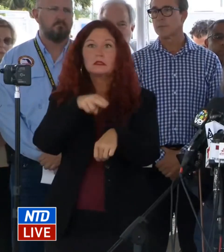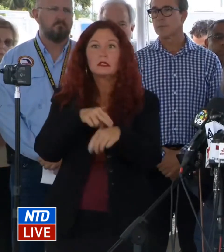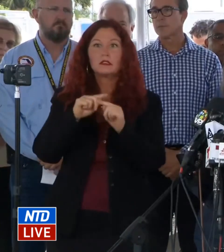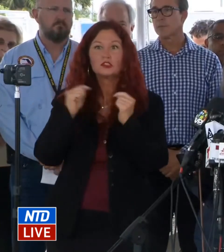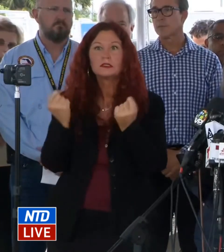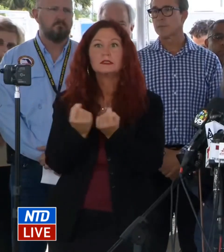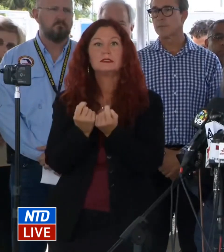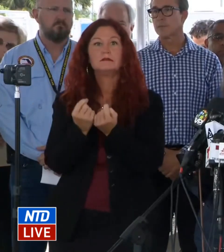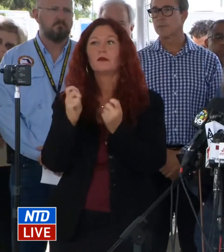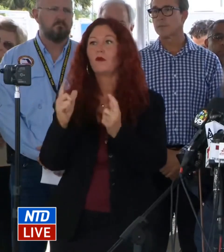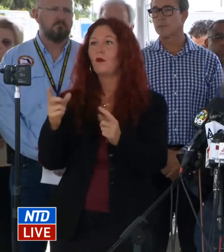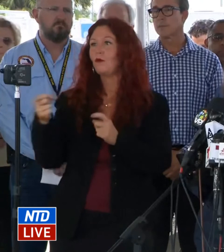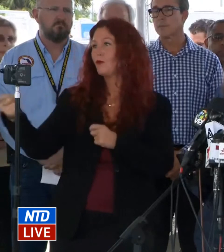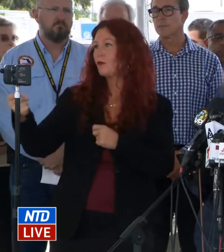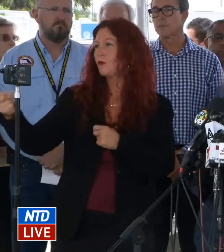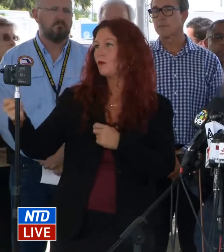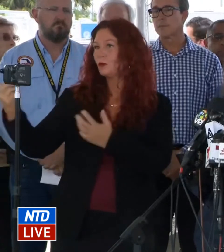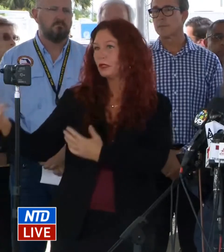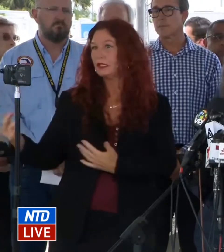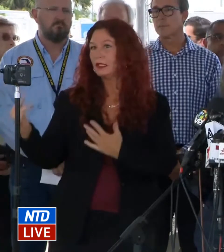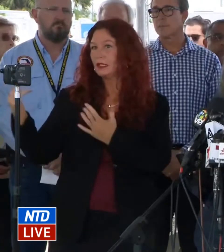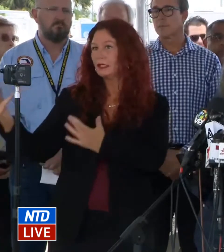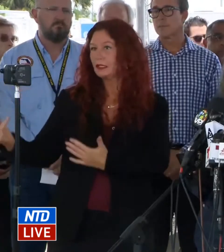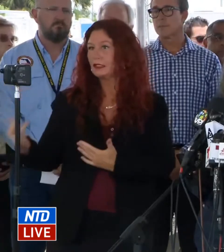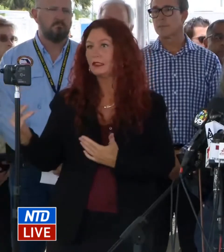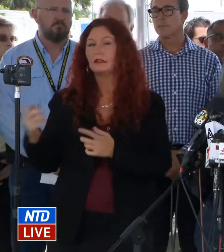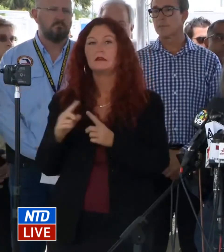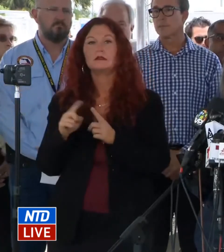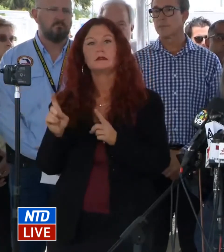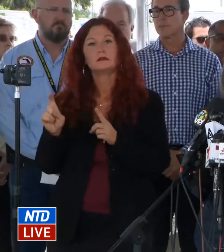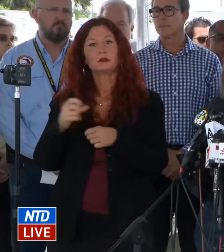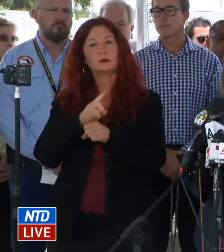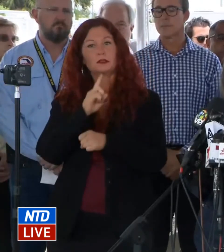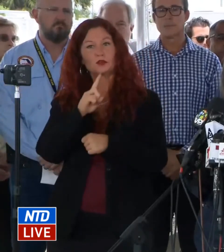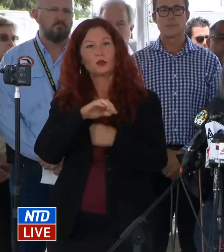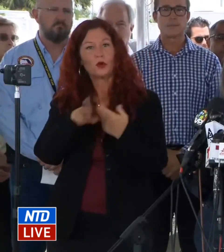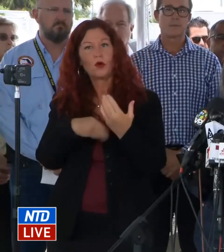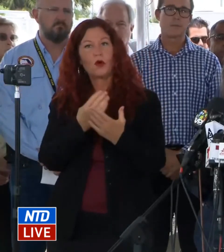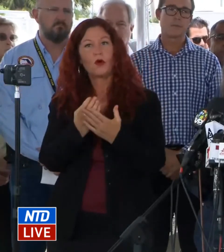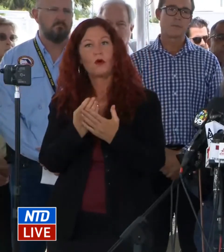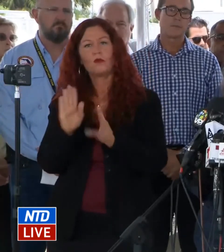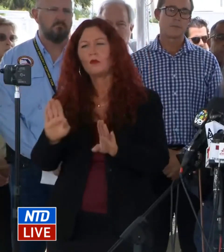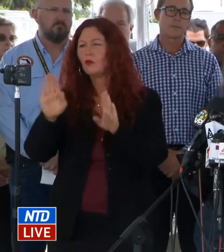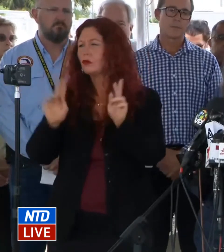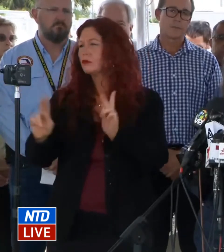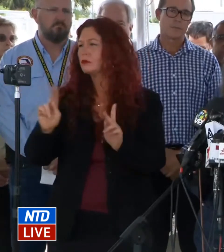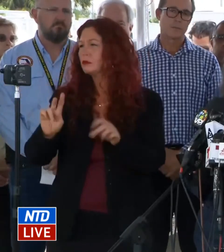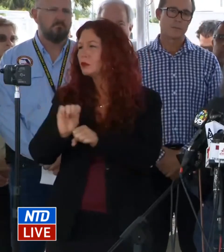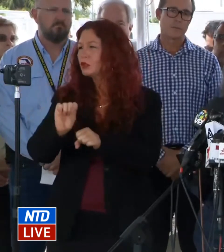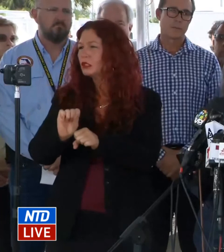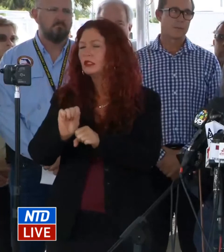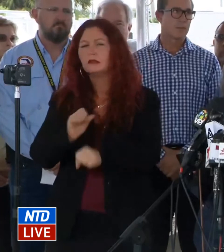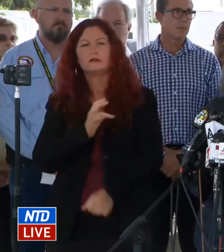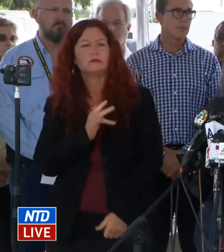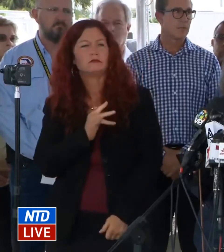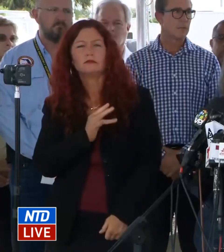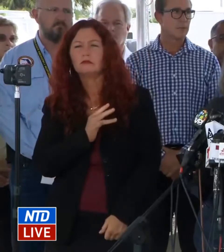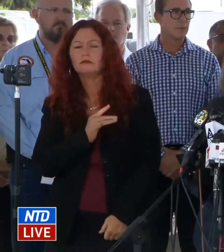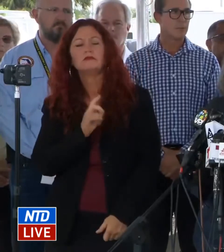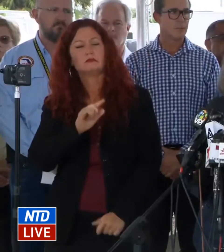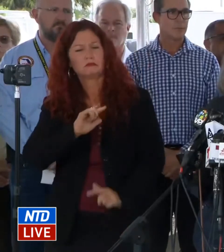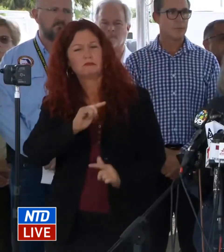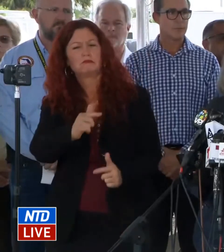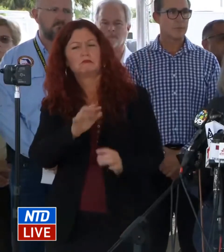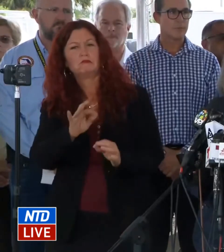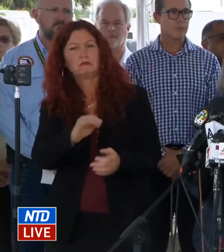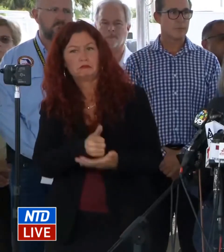standby for us so that we can relieve the wonderful men and women out there. We truly have the best in